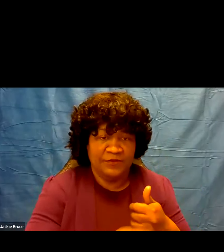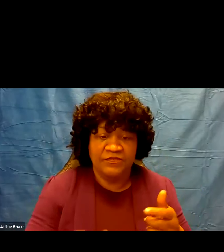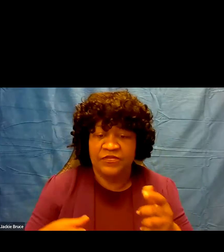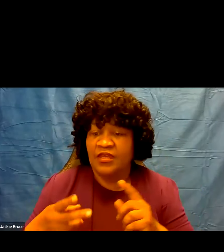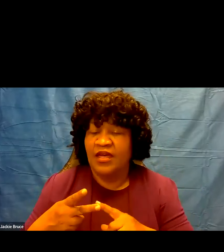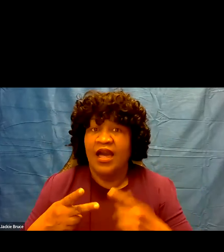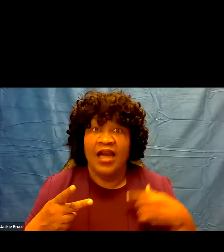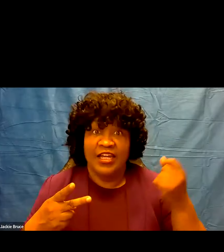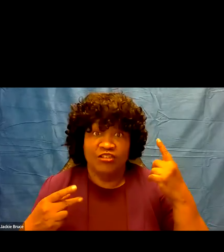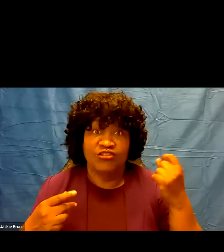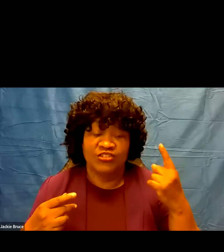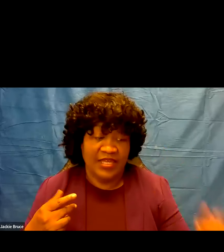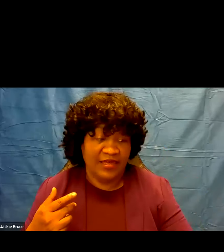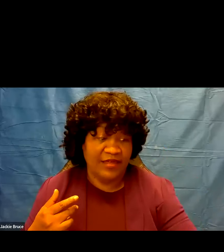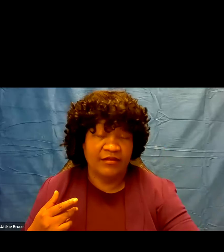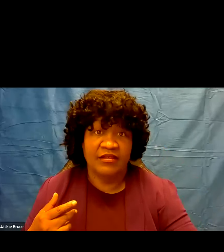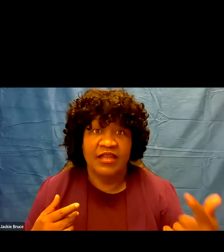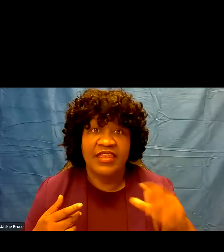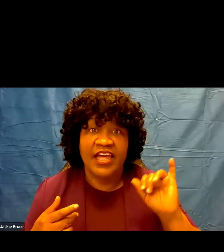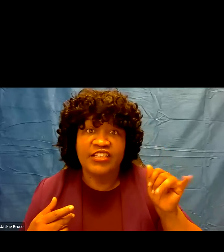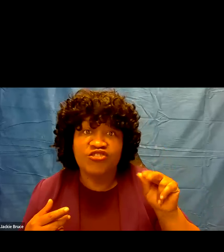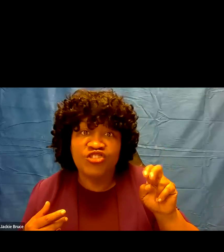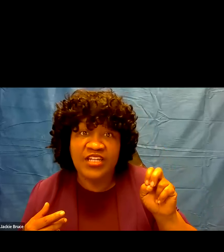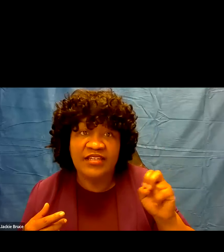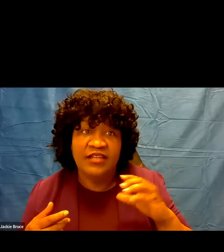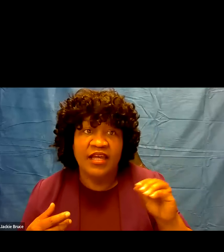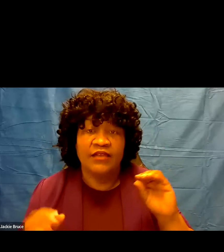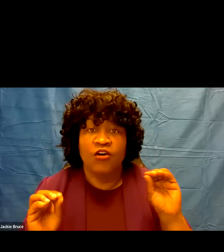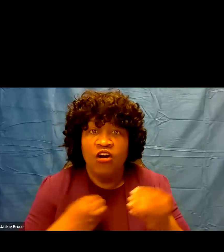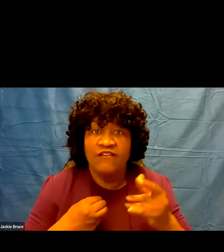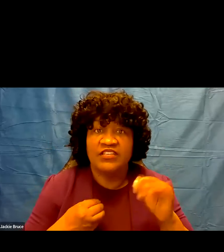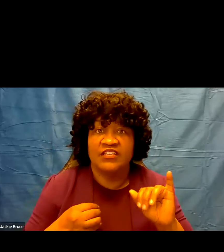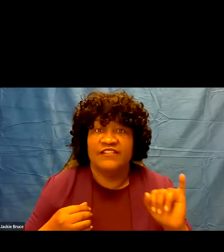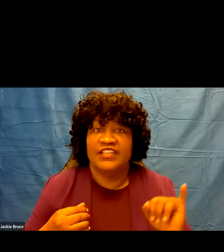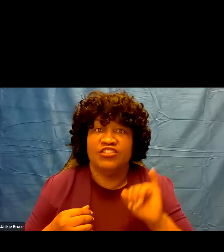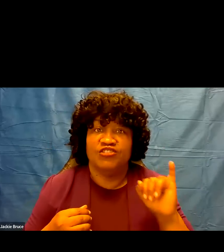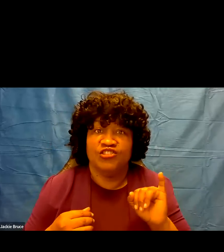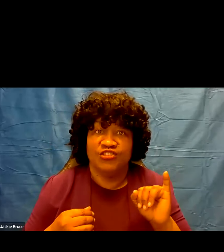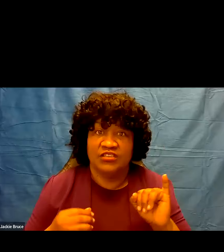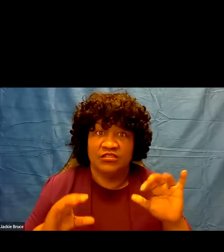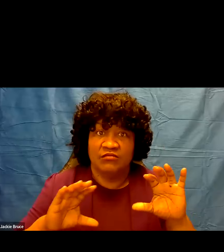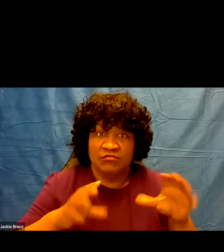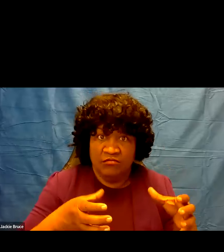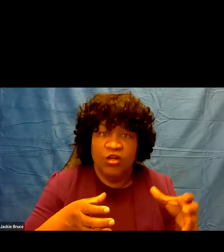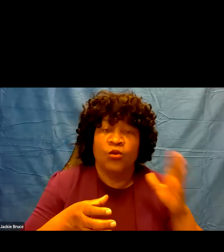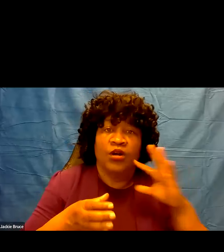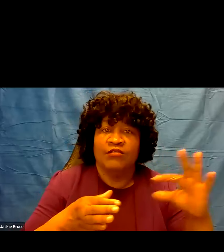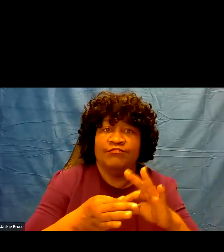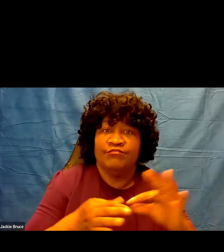I understand that Jane and the Office of the Insurance Commissioner and HCA are going to continue to